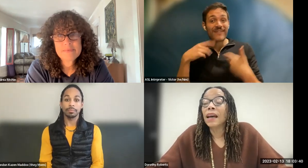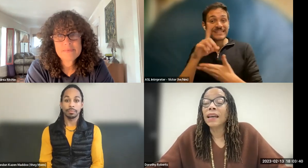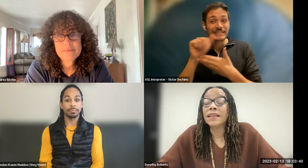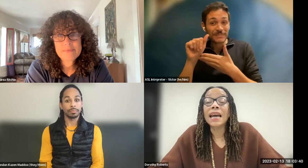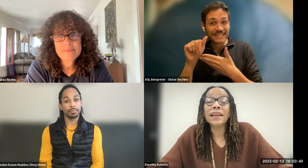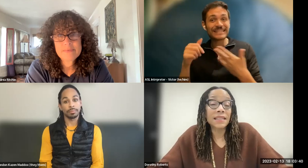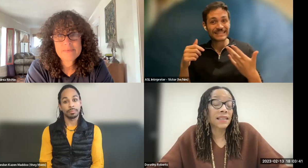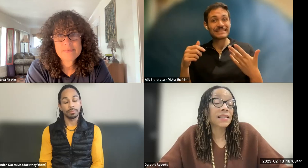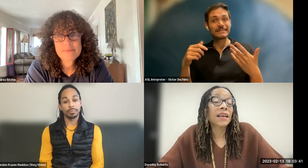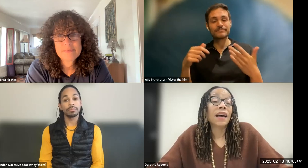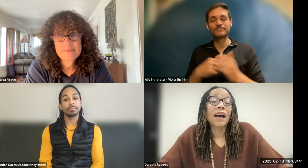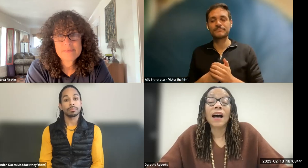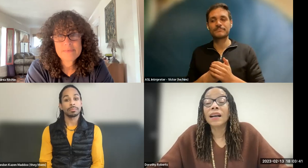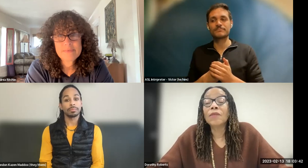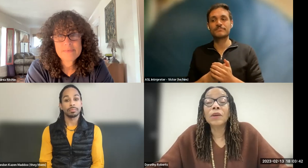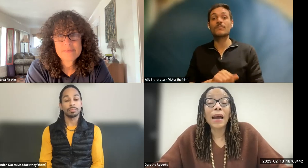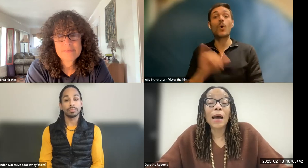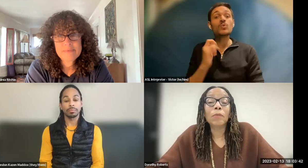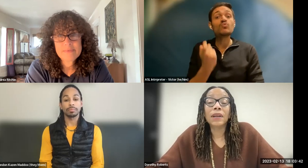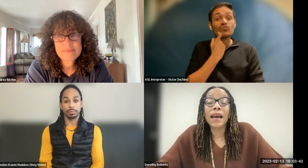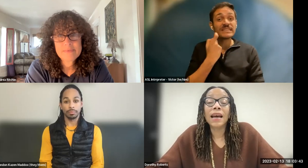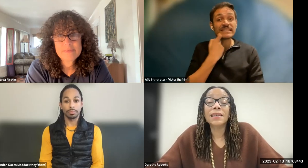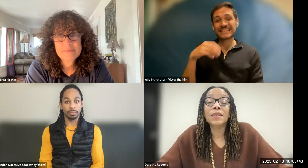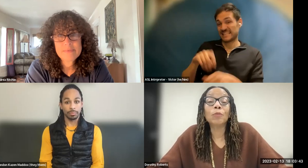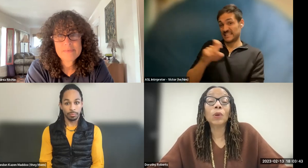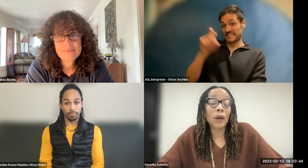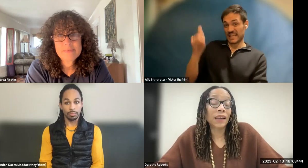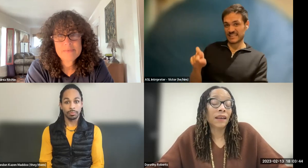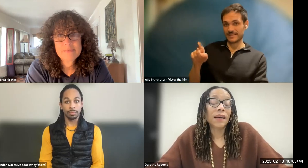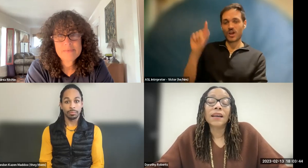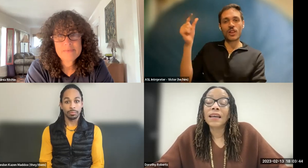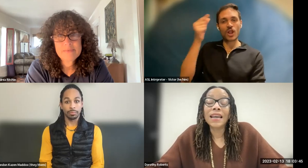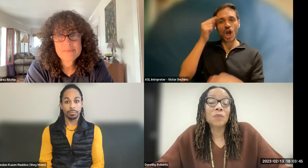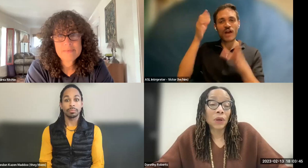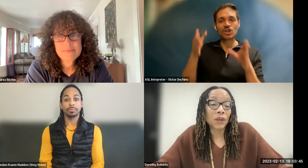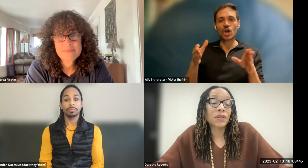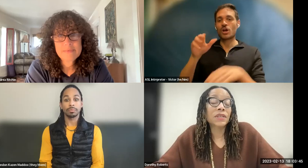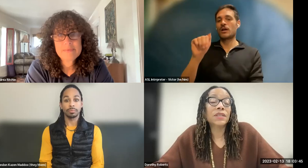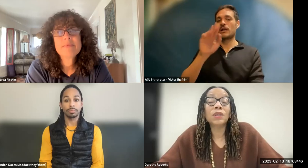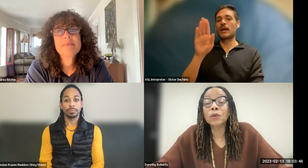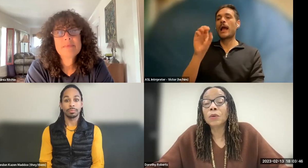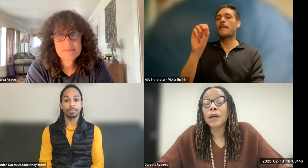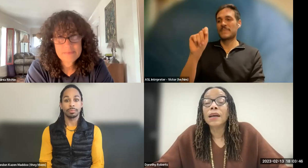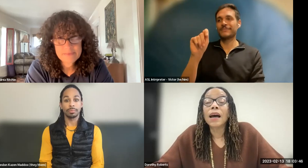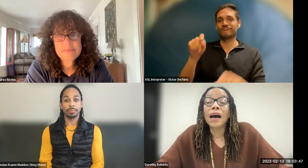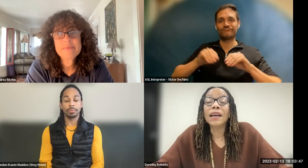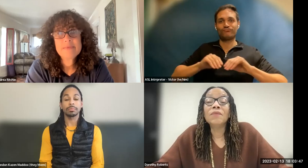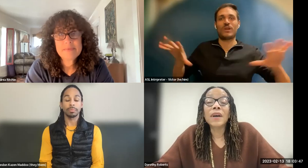recently in Texas, Governor Abbott has deployed caseworkers